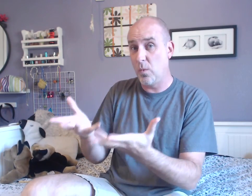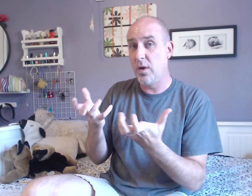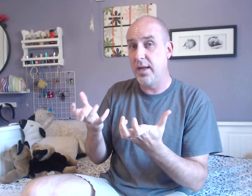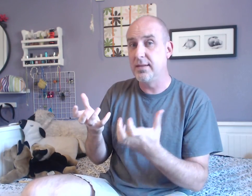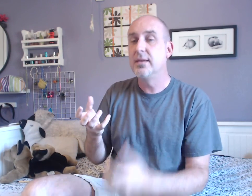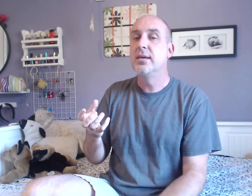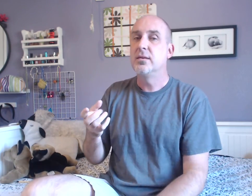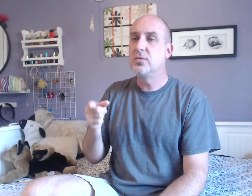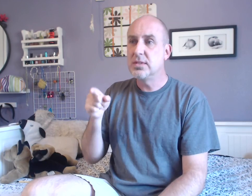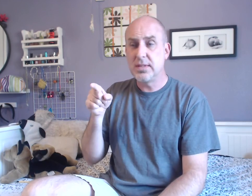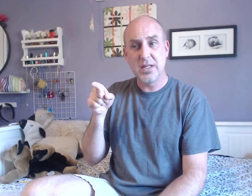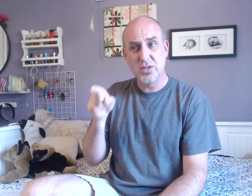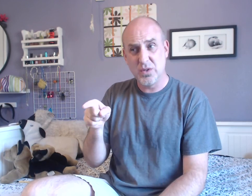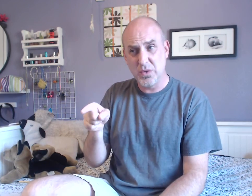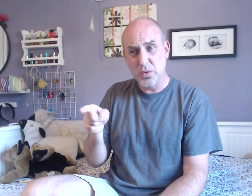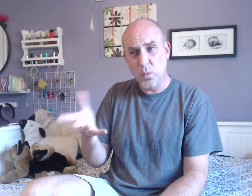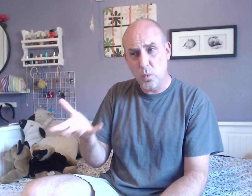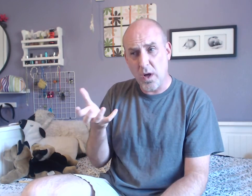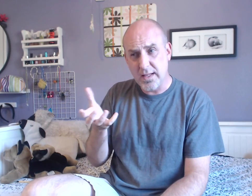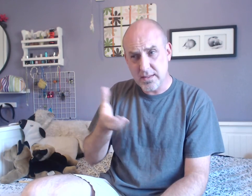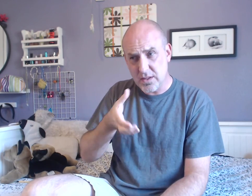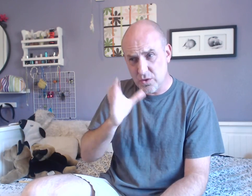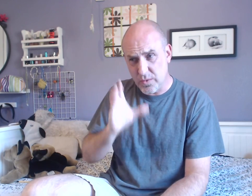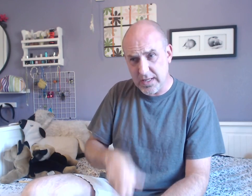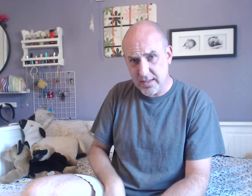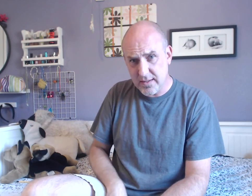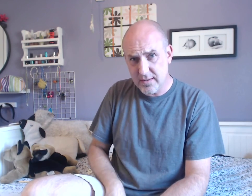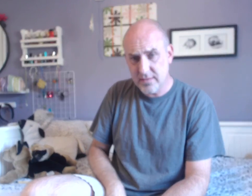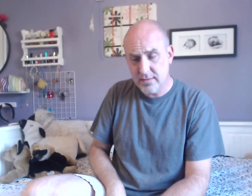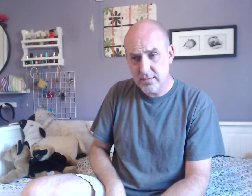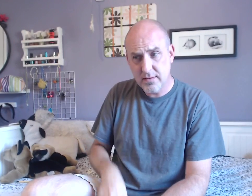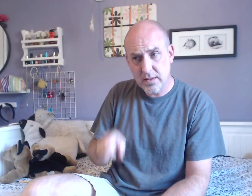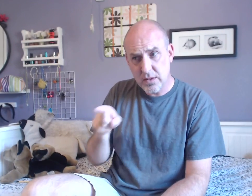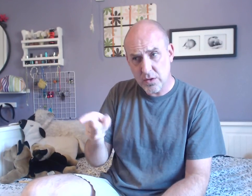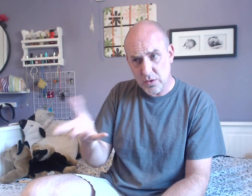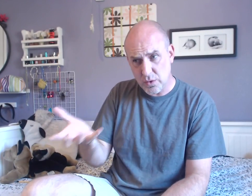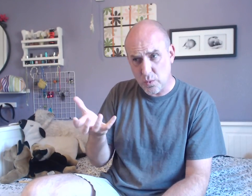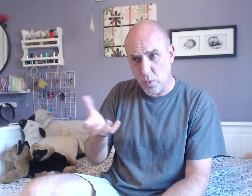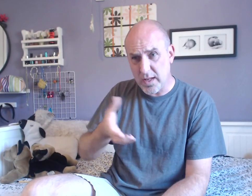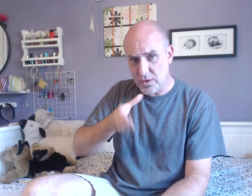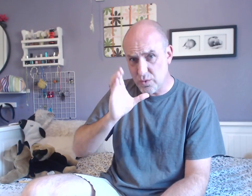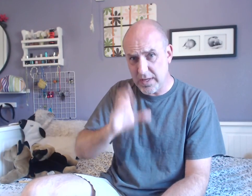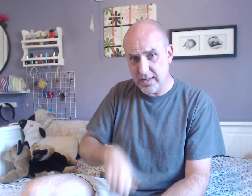want. You can say, do you want a drink? You want drink?